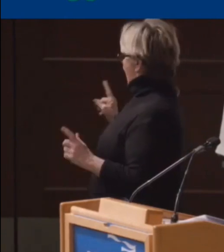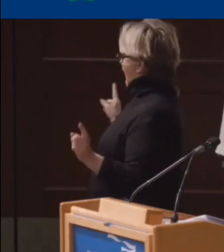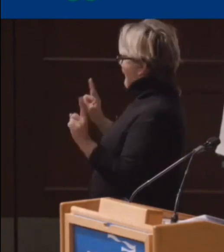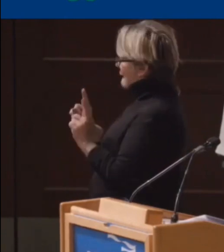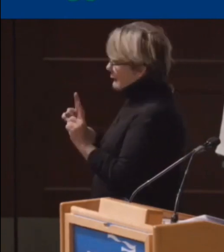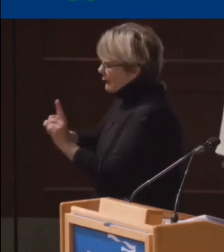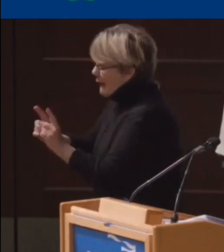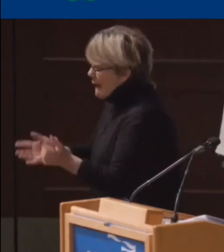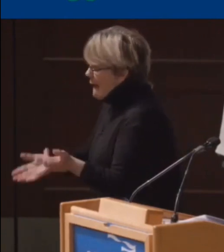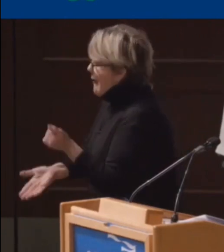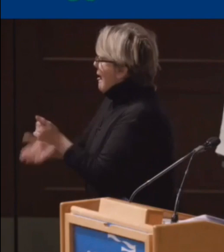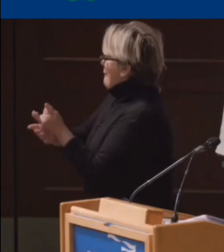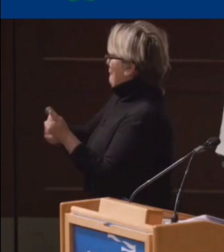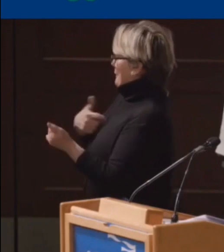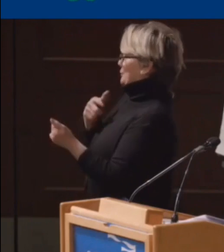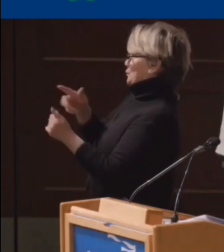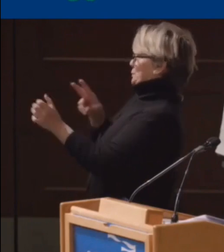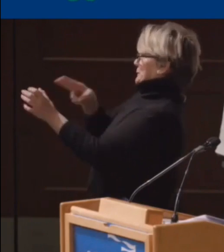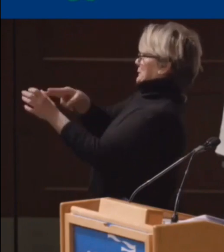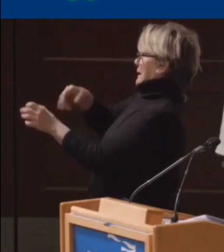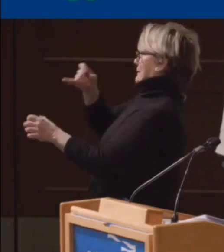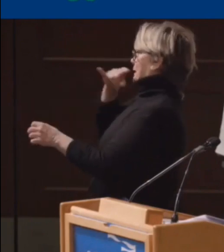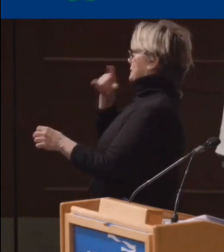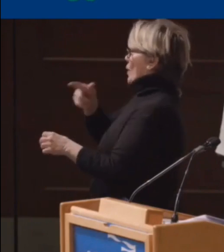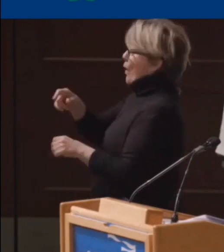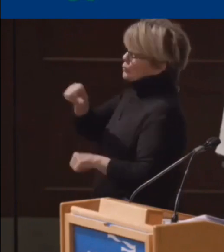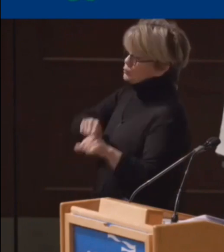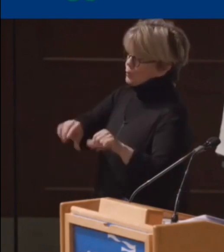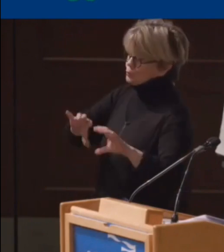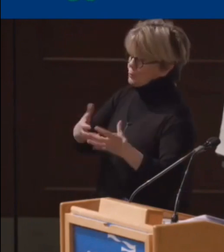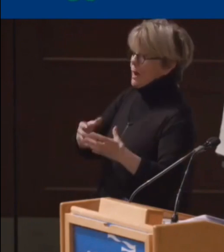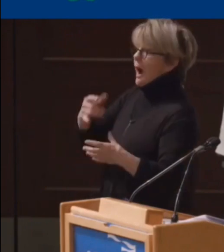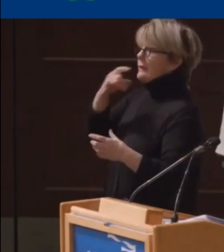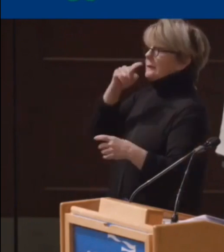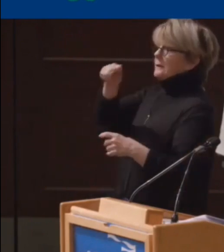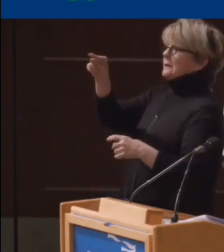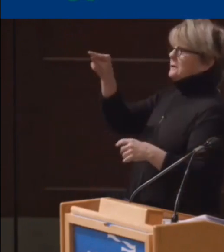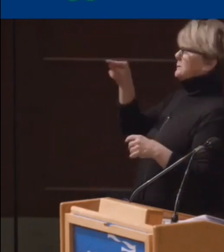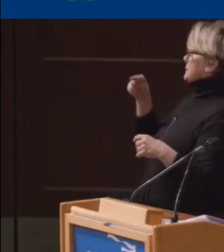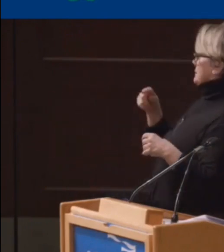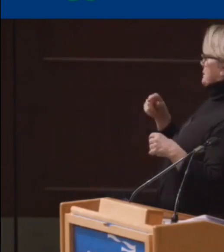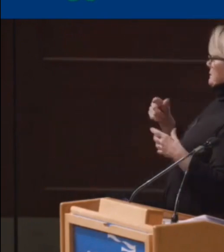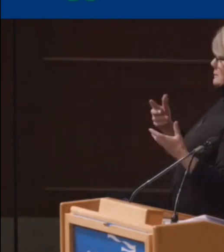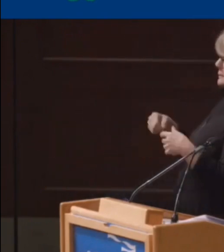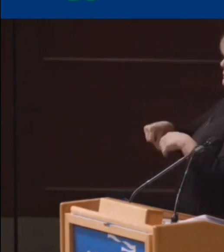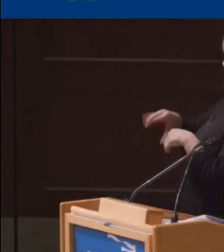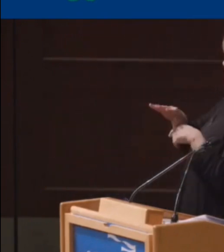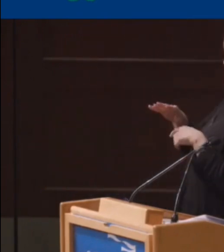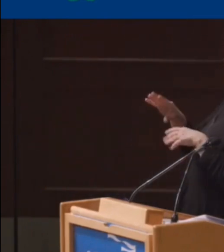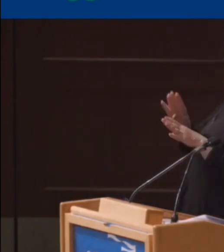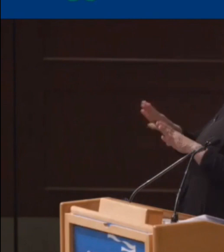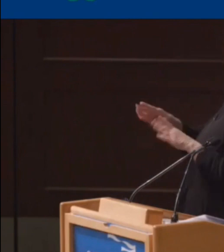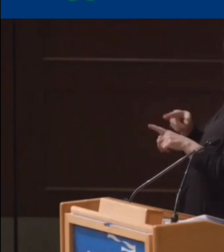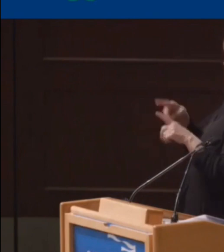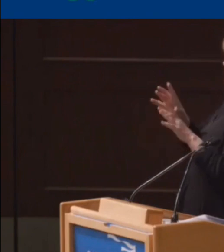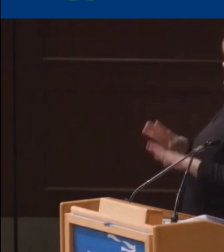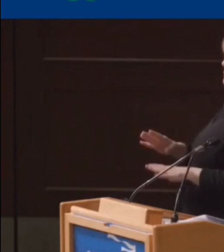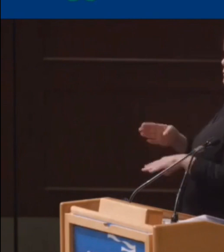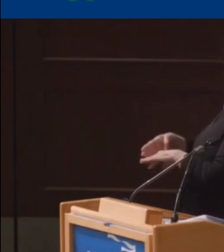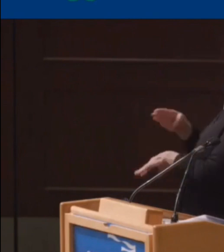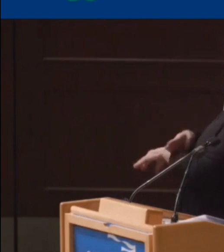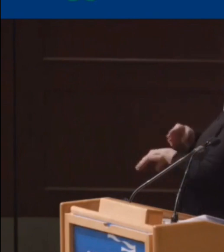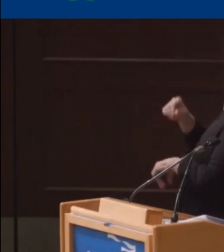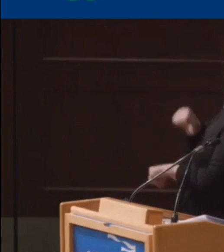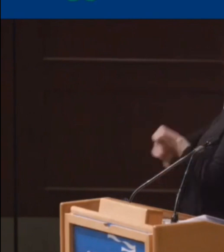also participated in a social group, where me and other socially challenged students worked with a behavioral specialist to improve our social